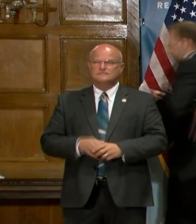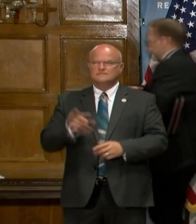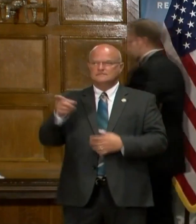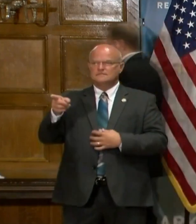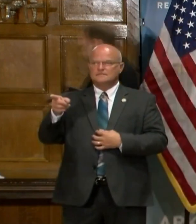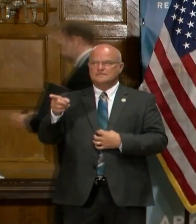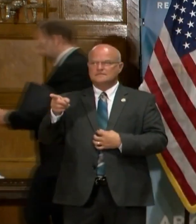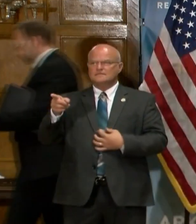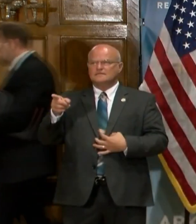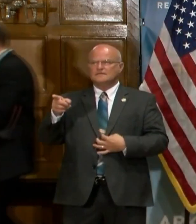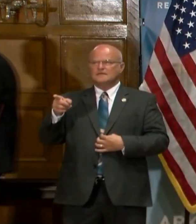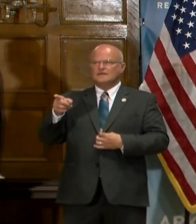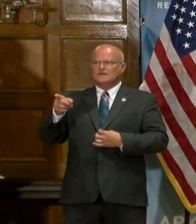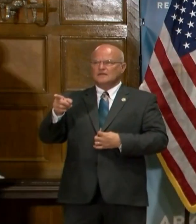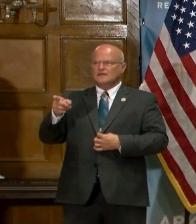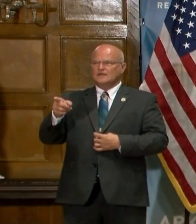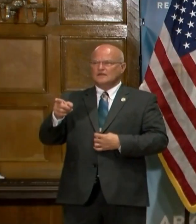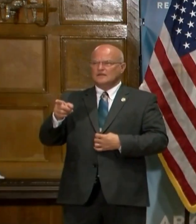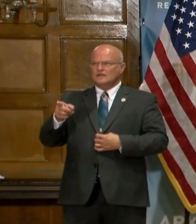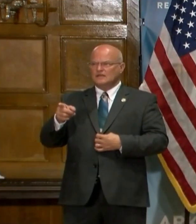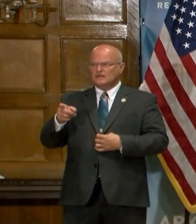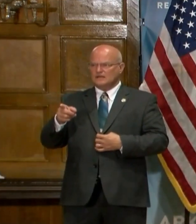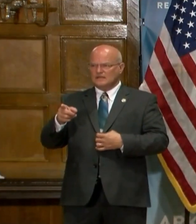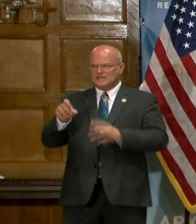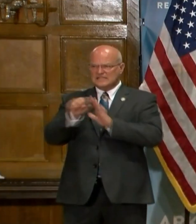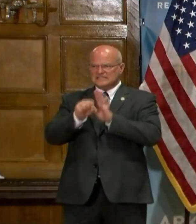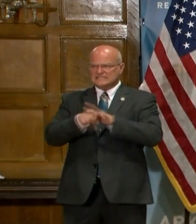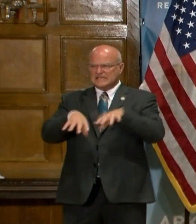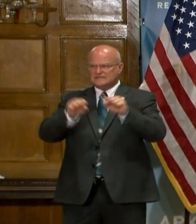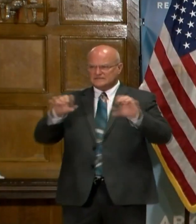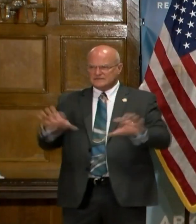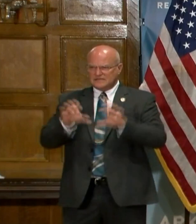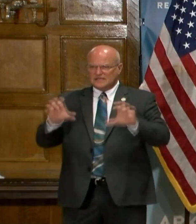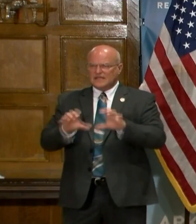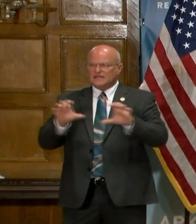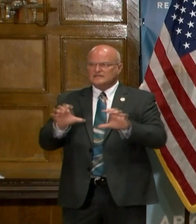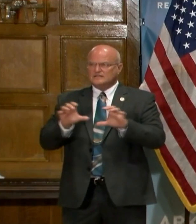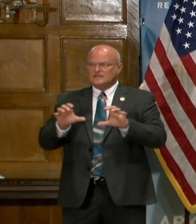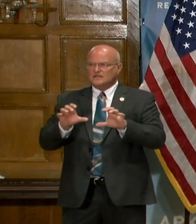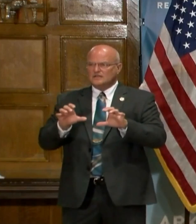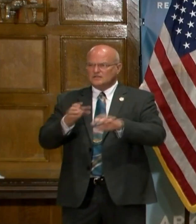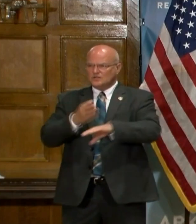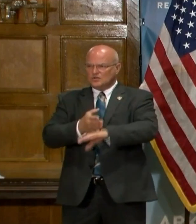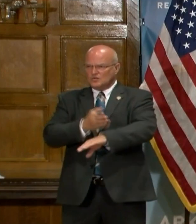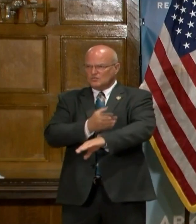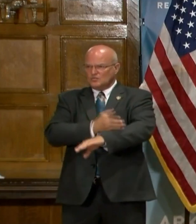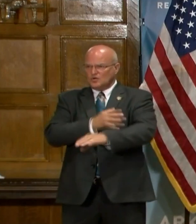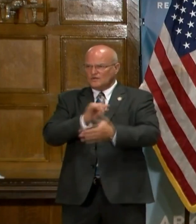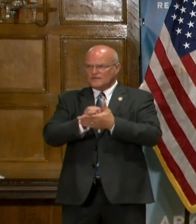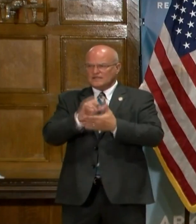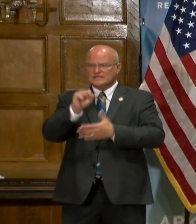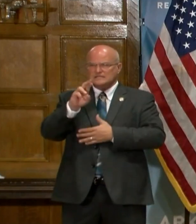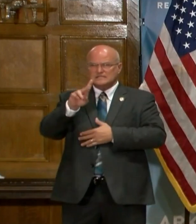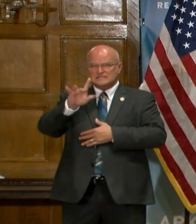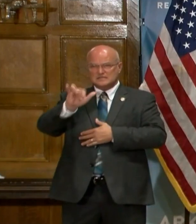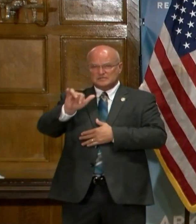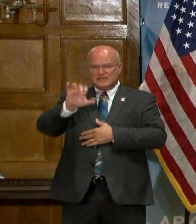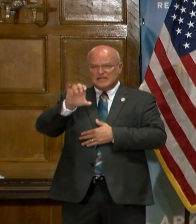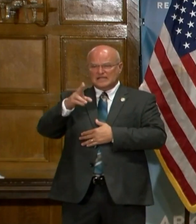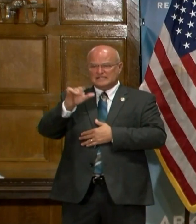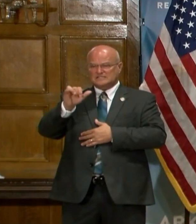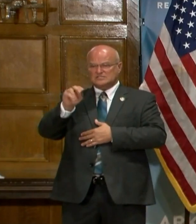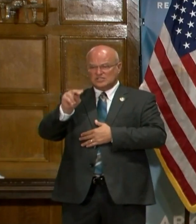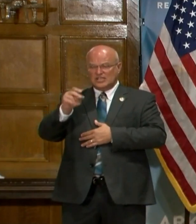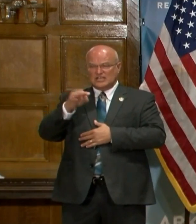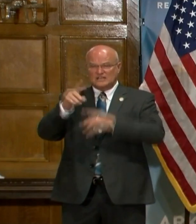Yes, ma'am. Then we'll go remotely. Is the state taking any further efforts to improve the supply chain of testing or